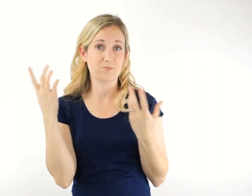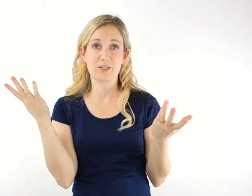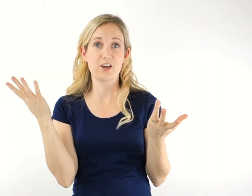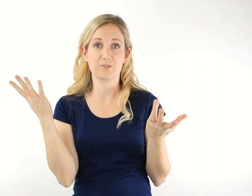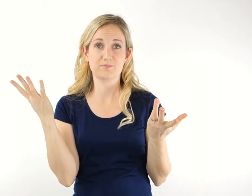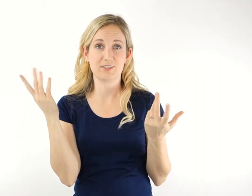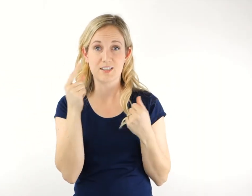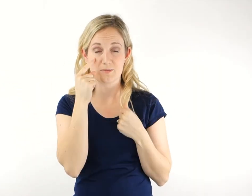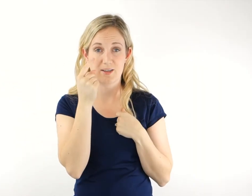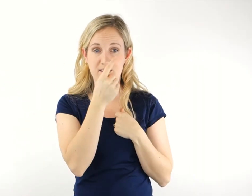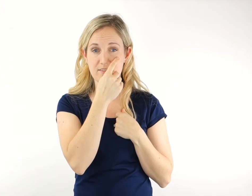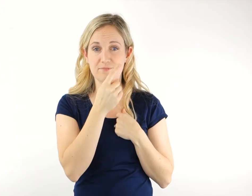we know that it's my eyes.